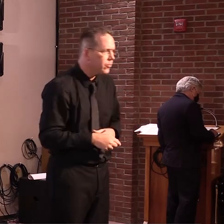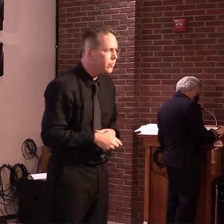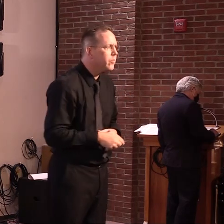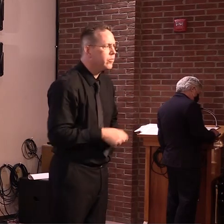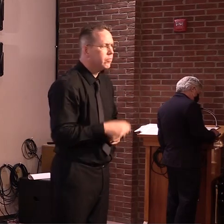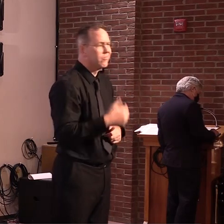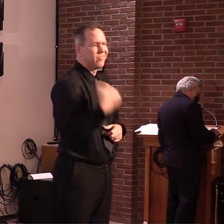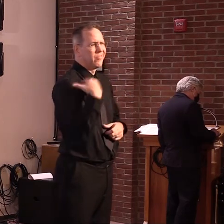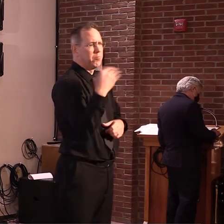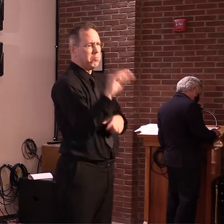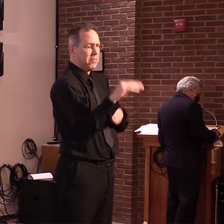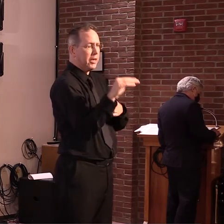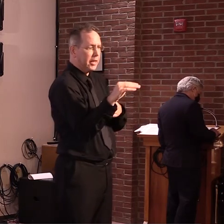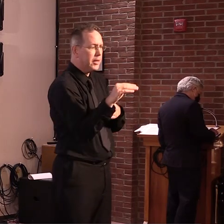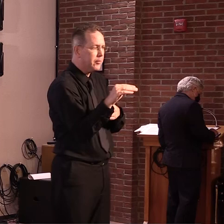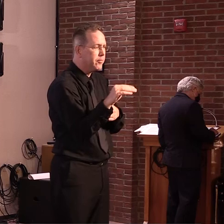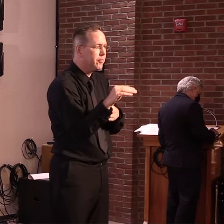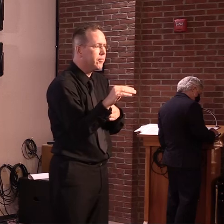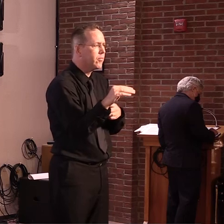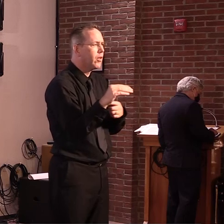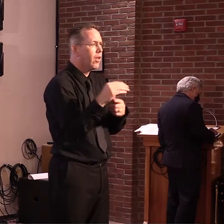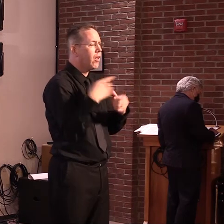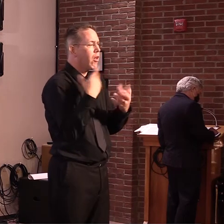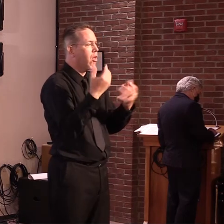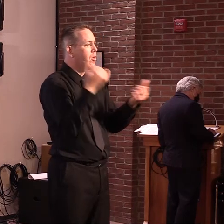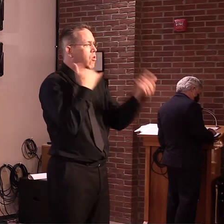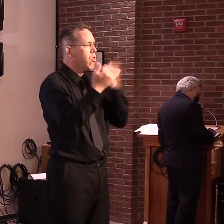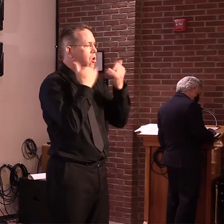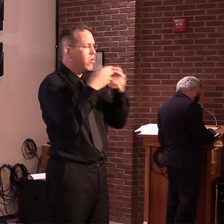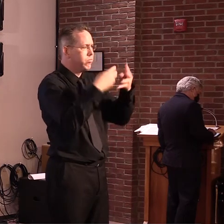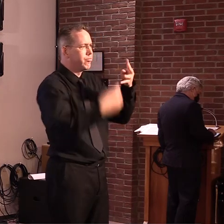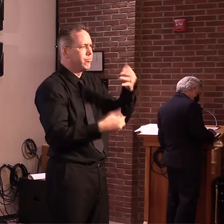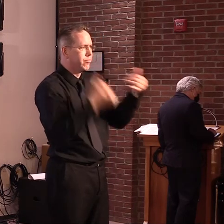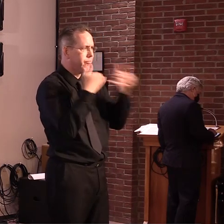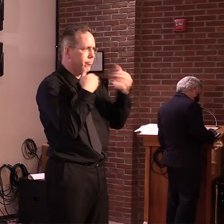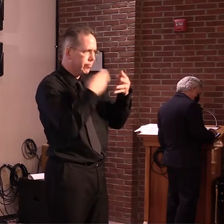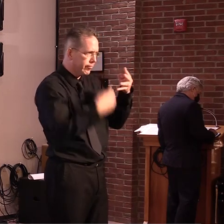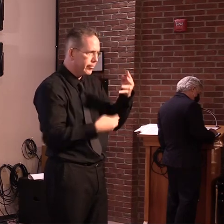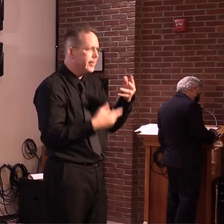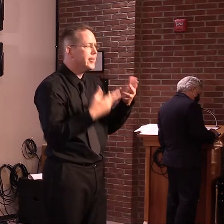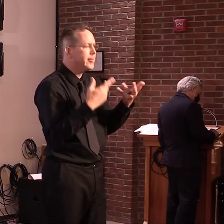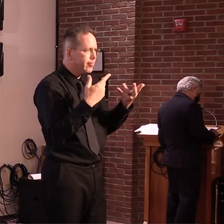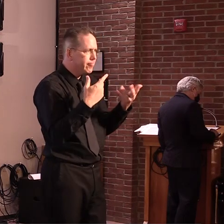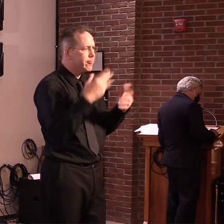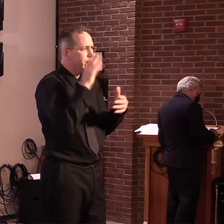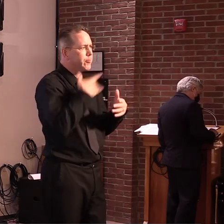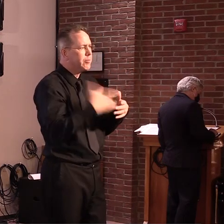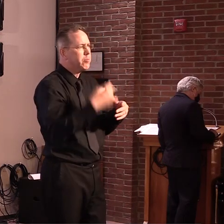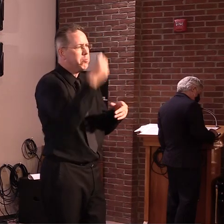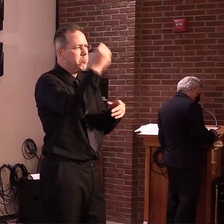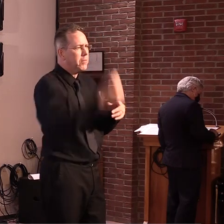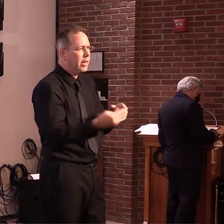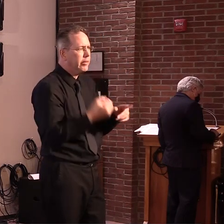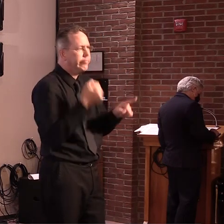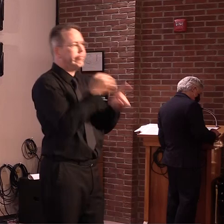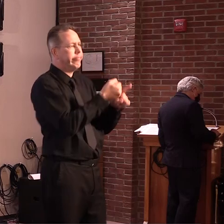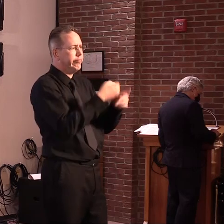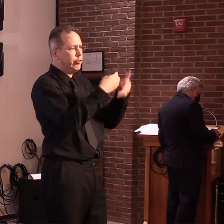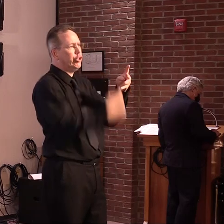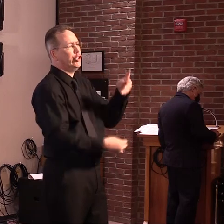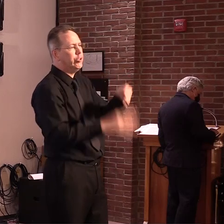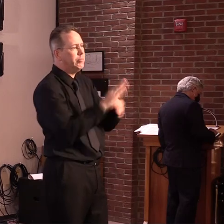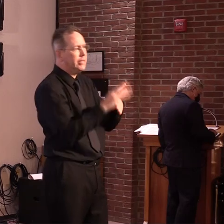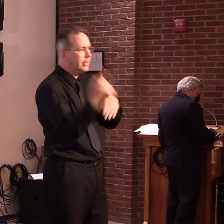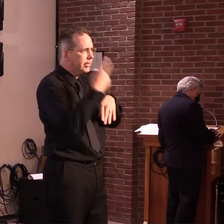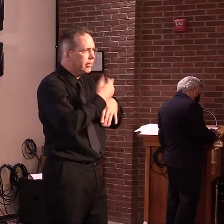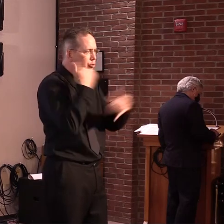day, and for a number of reasons, but Mondays are typically high call volume anyways, all calls have been